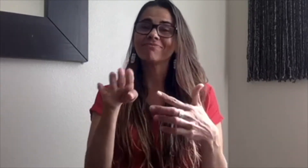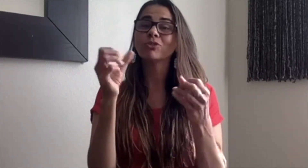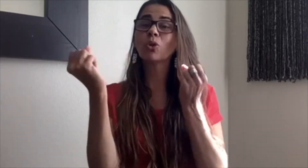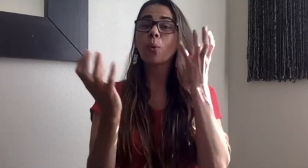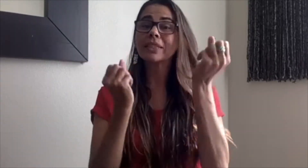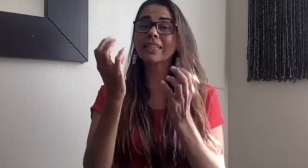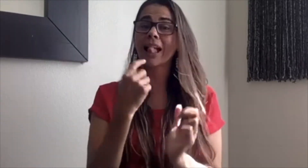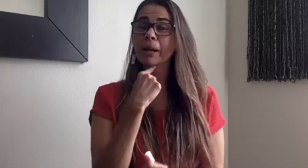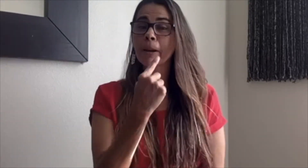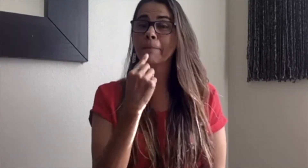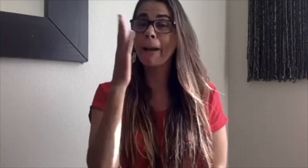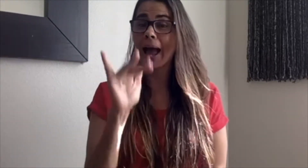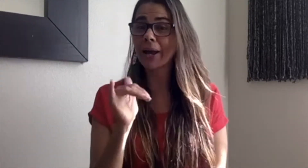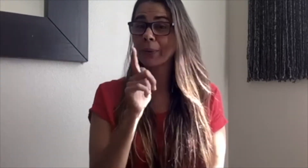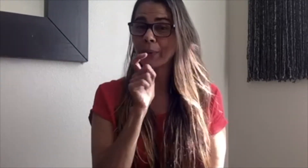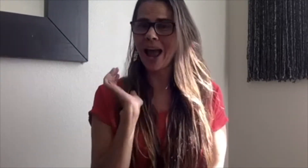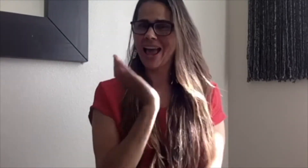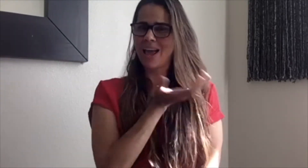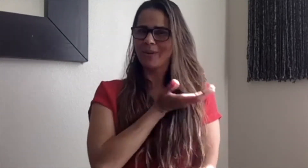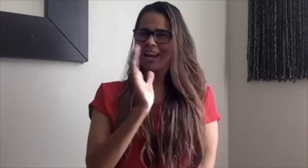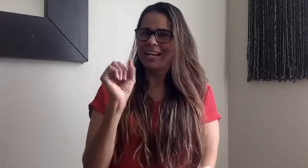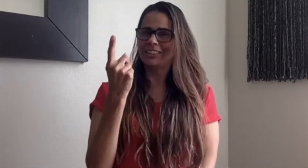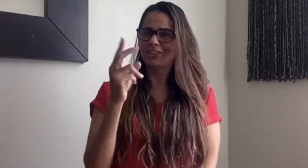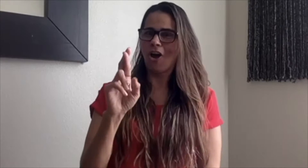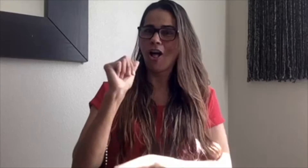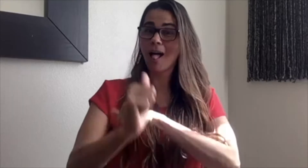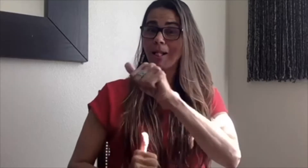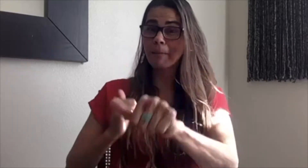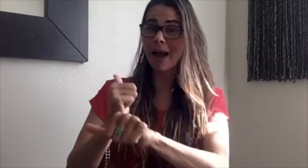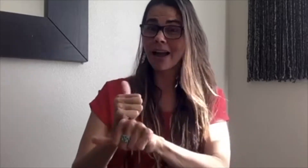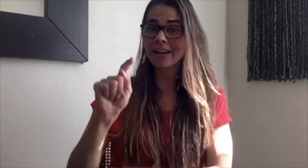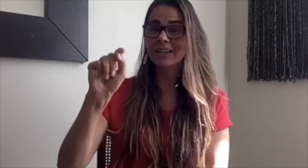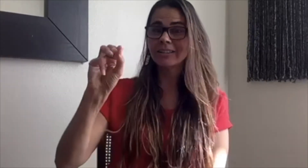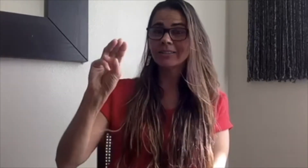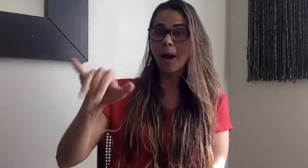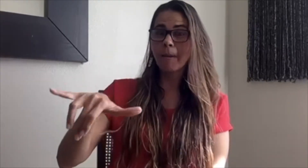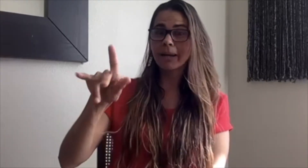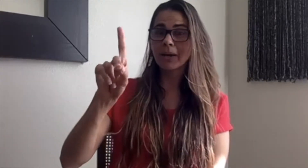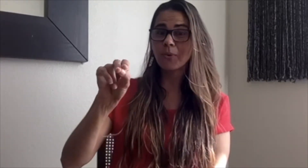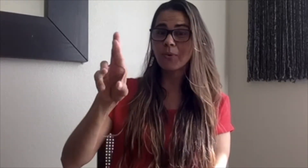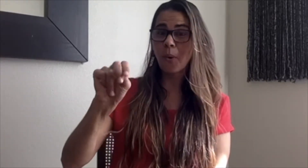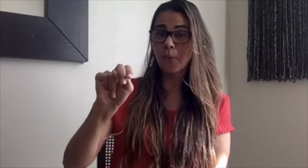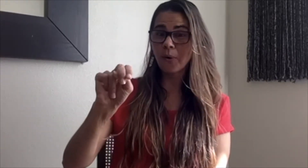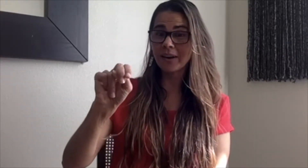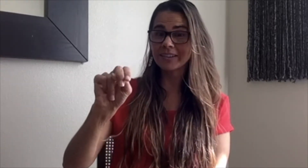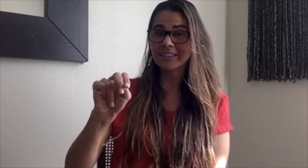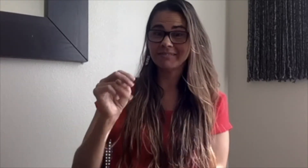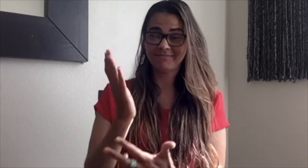And then our second presentation is our storyteller by a CSDR alumni, Tommy Korn.